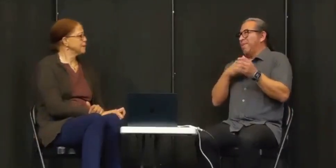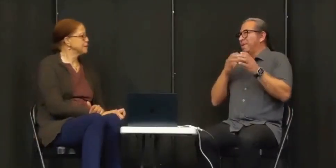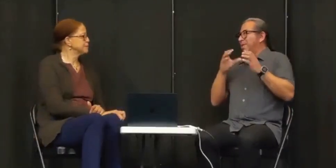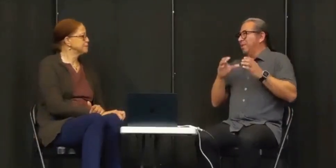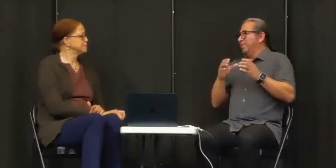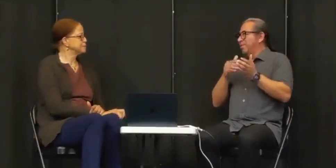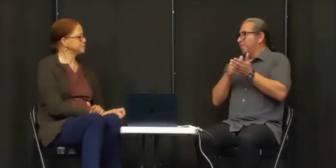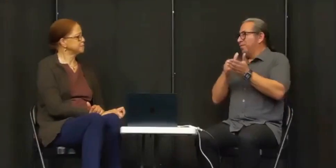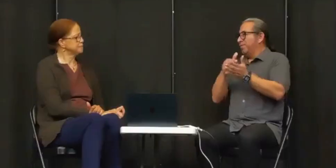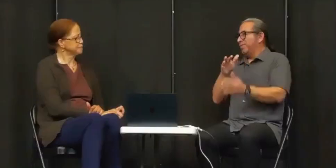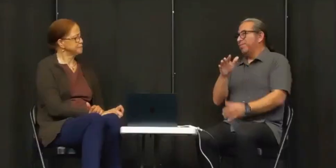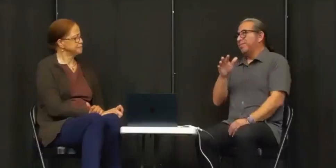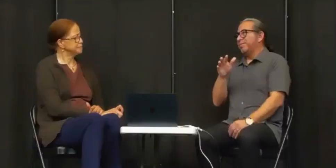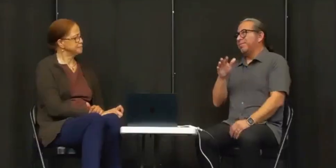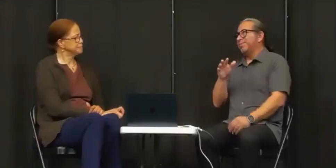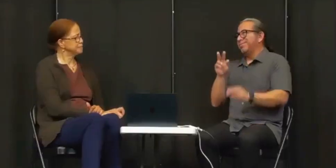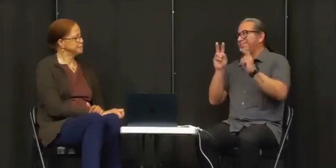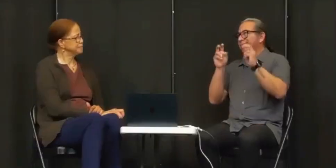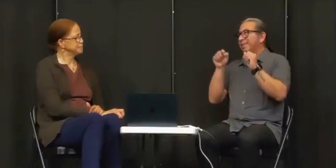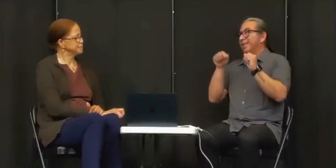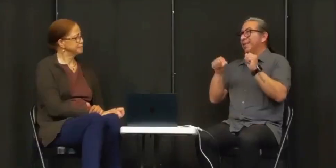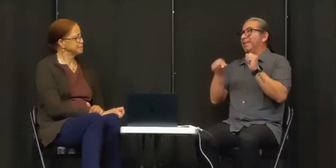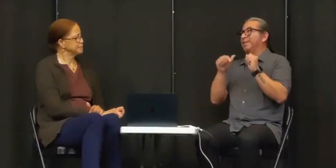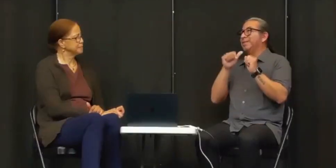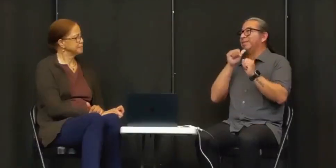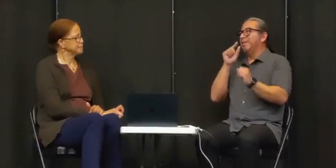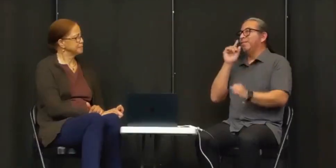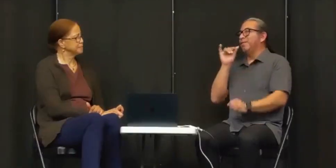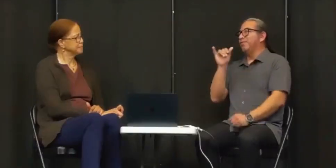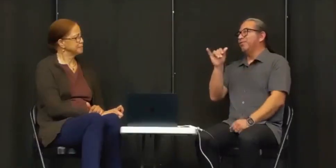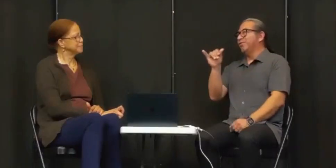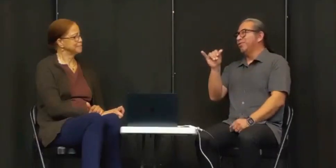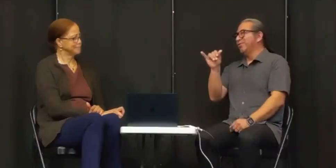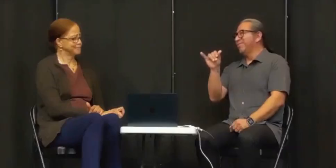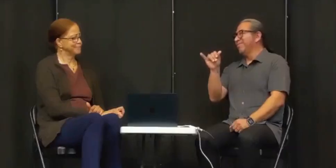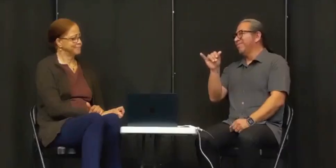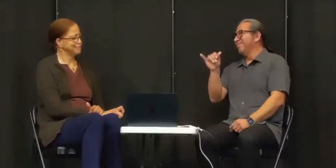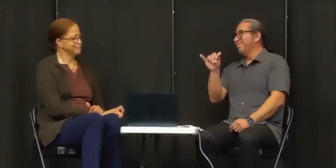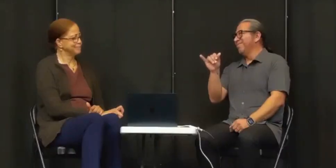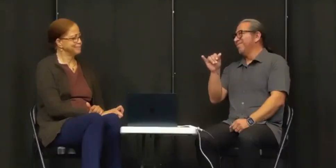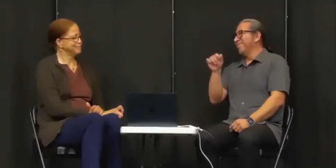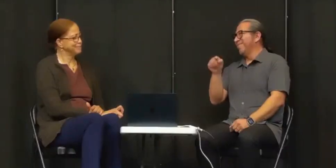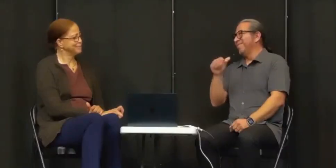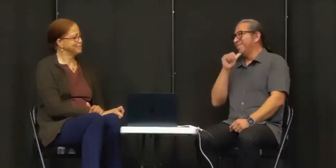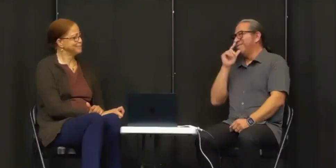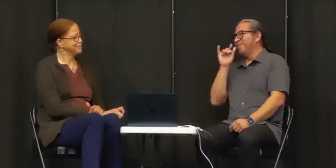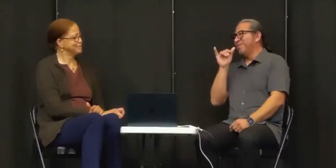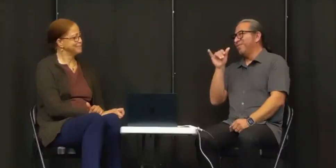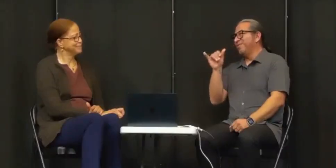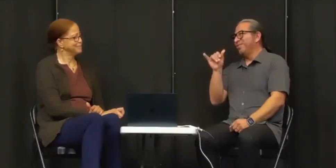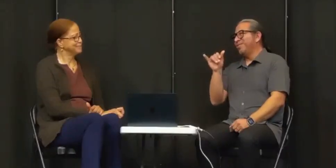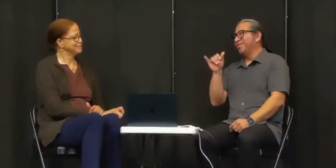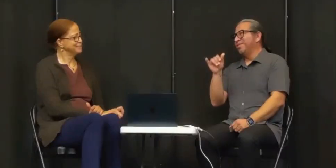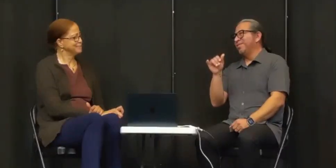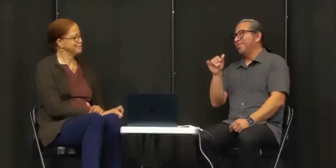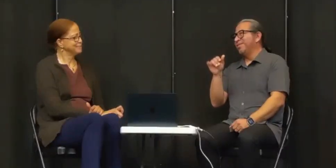I want to add something, comment with my client. Something that I share with my clients very often. This is not forever. You know,